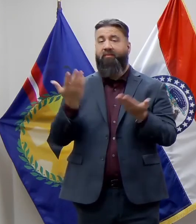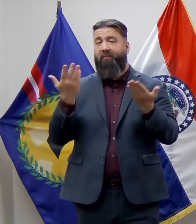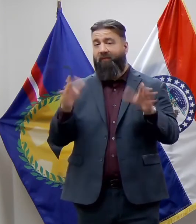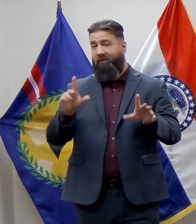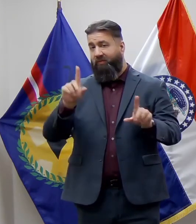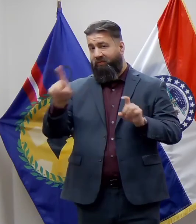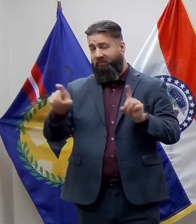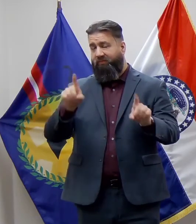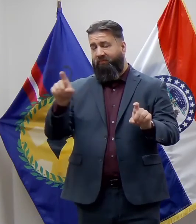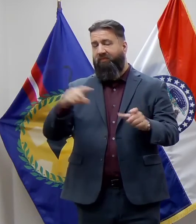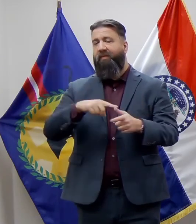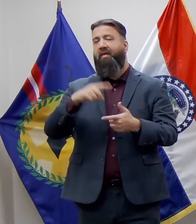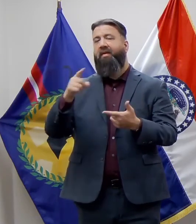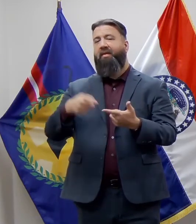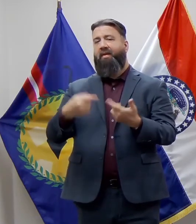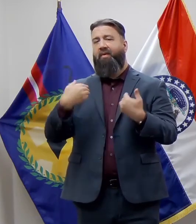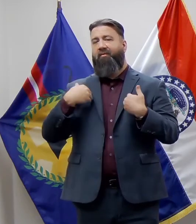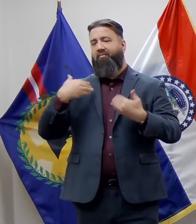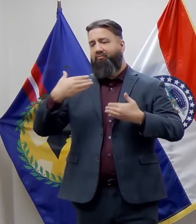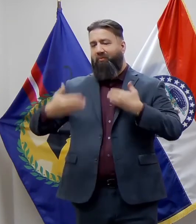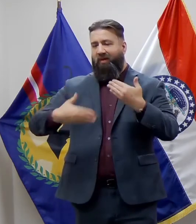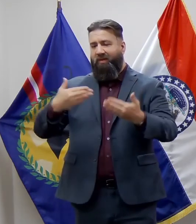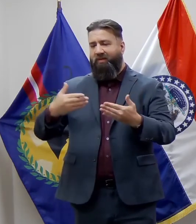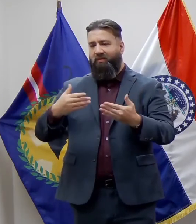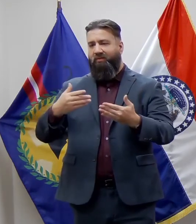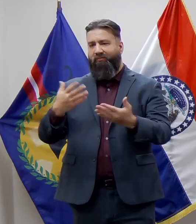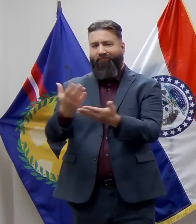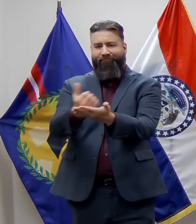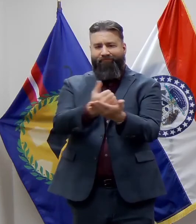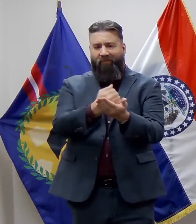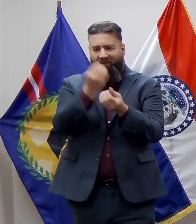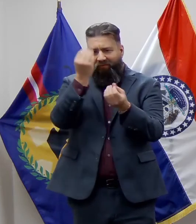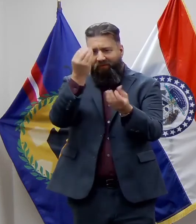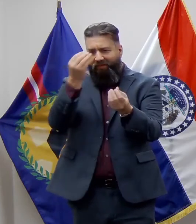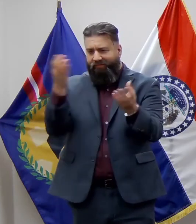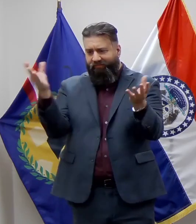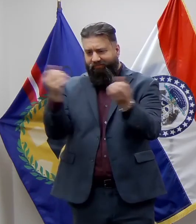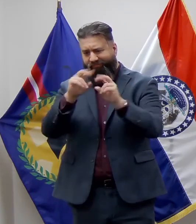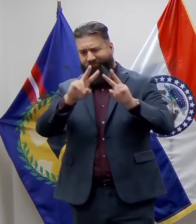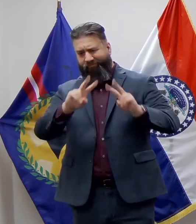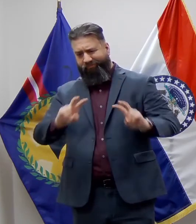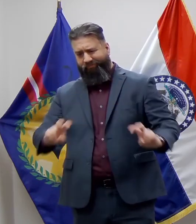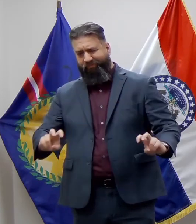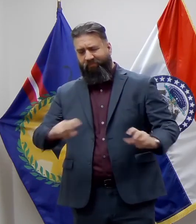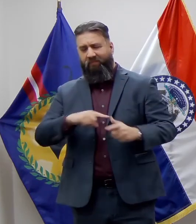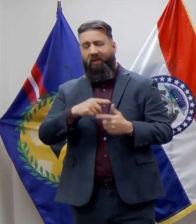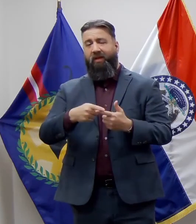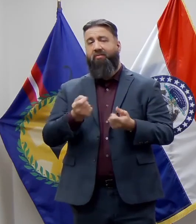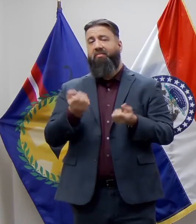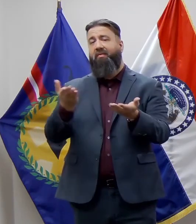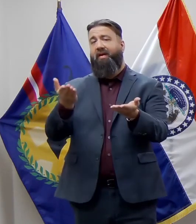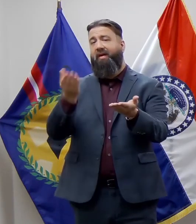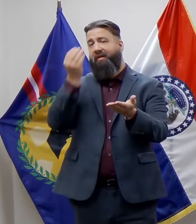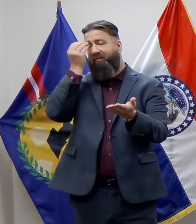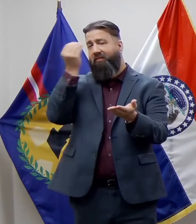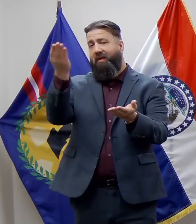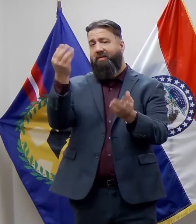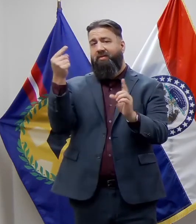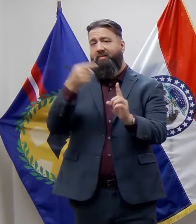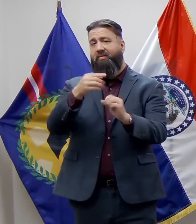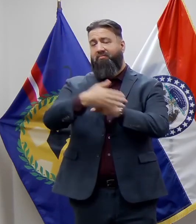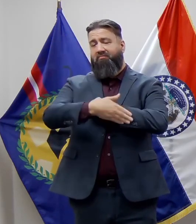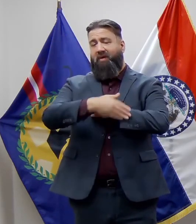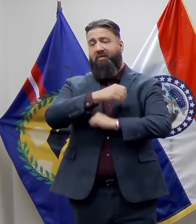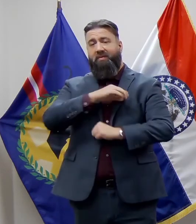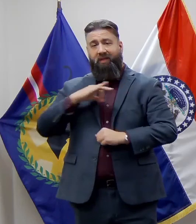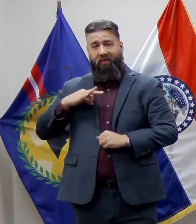done, then we'll have a process to compile that and interpret it, and then we'll provide that information to our county